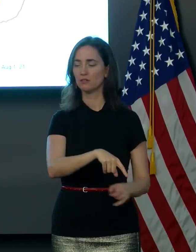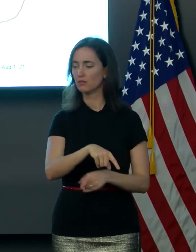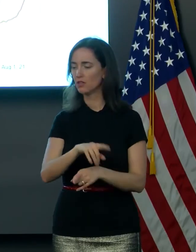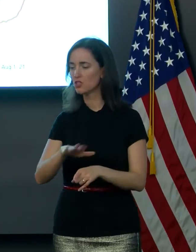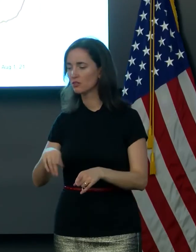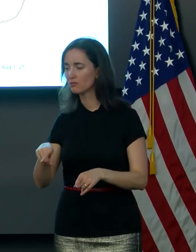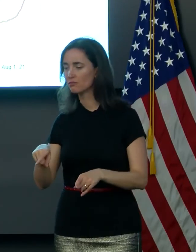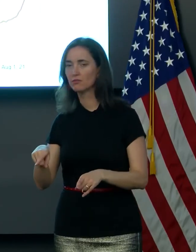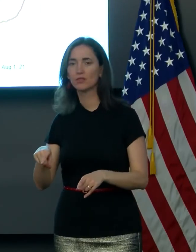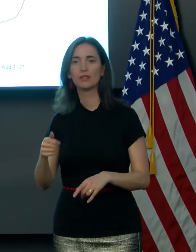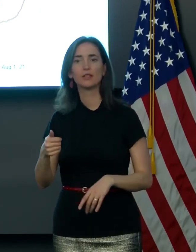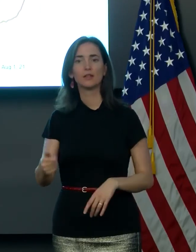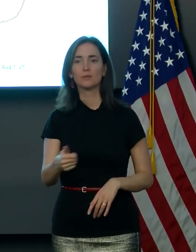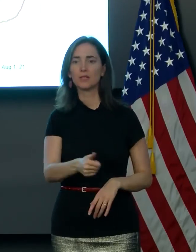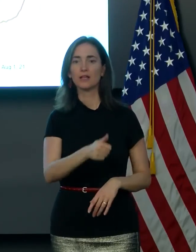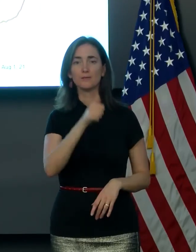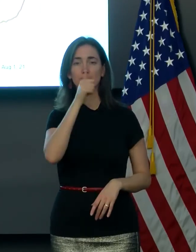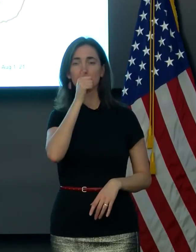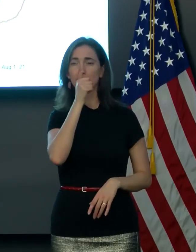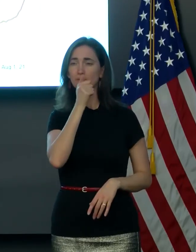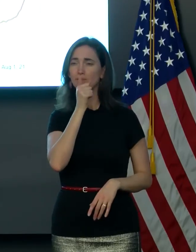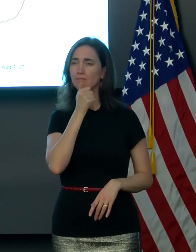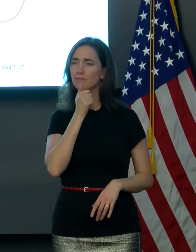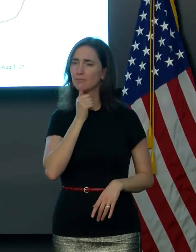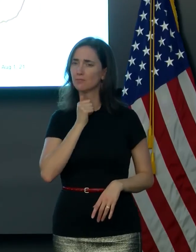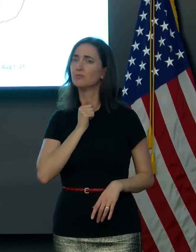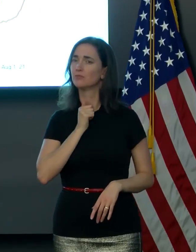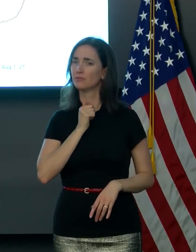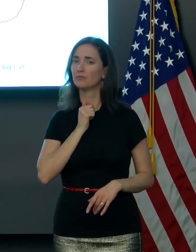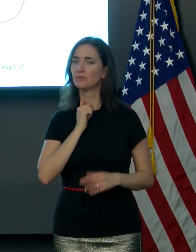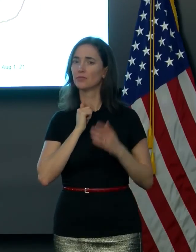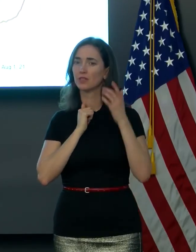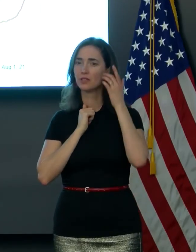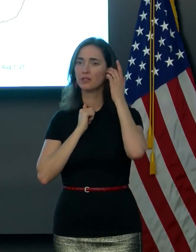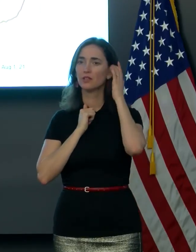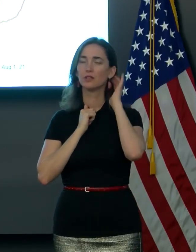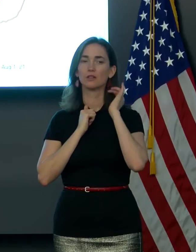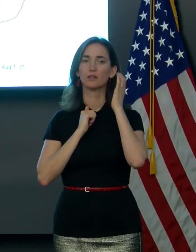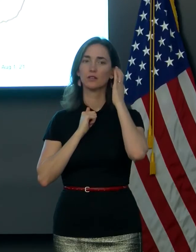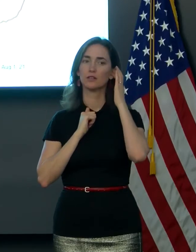that that has taken a direct harm in many cases.